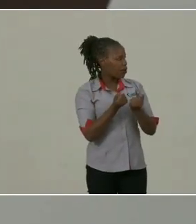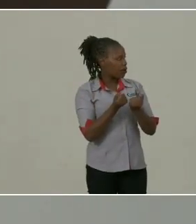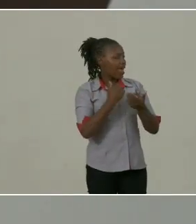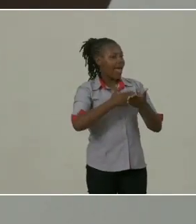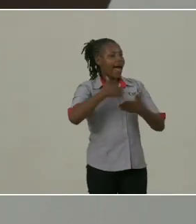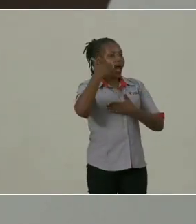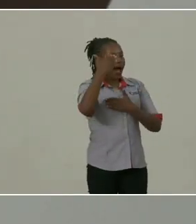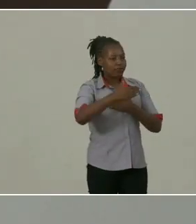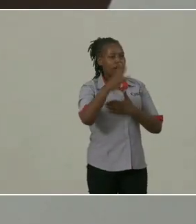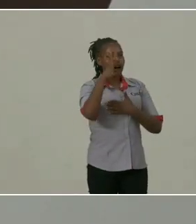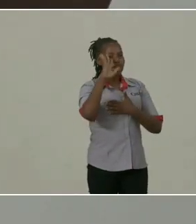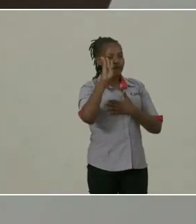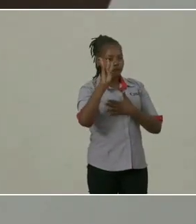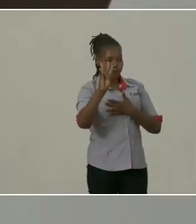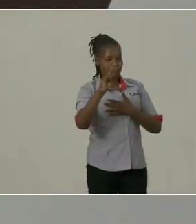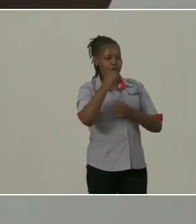after every 4 years